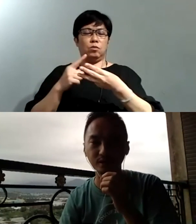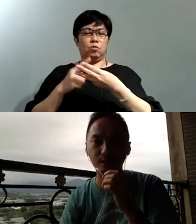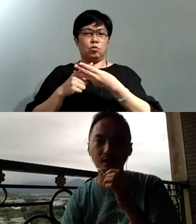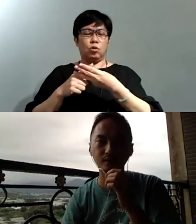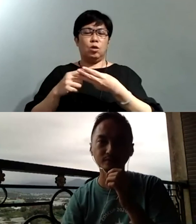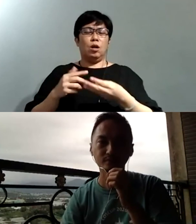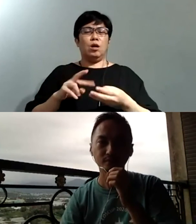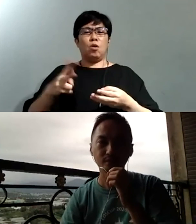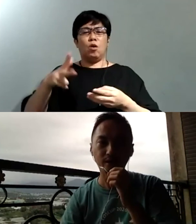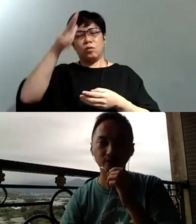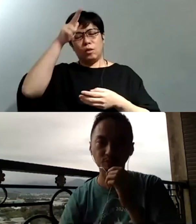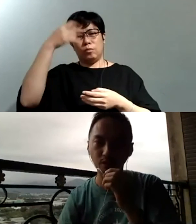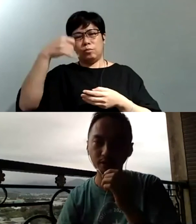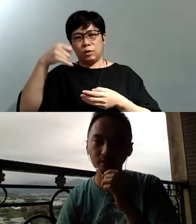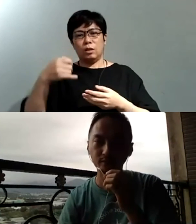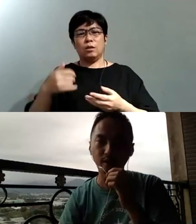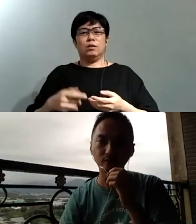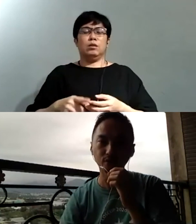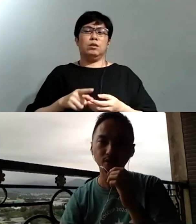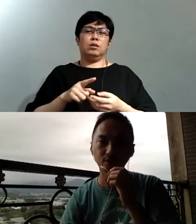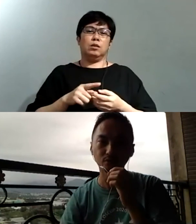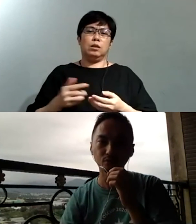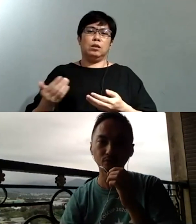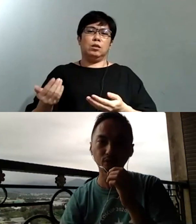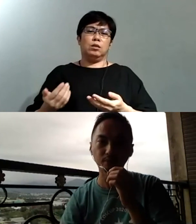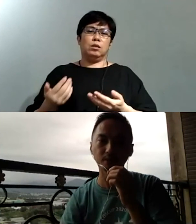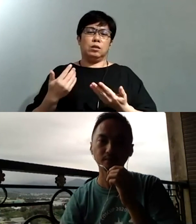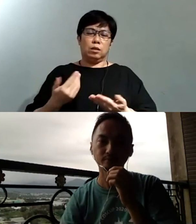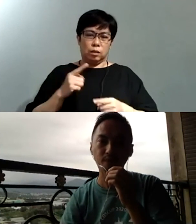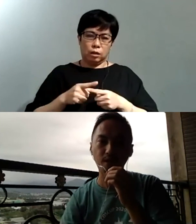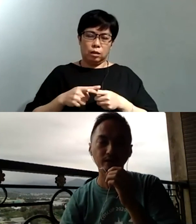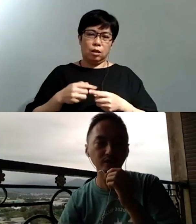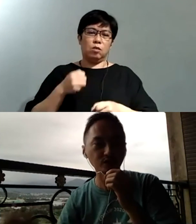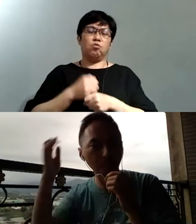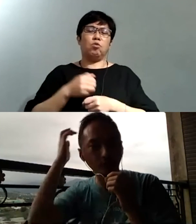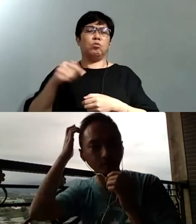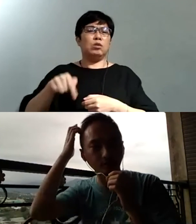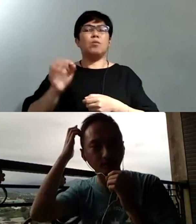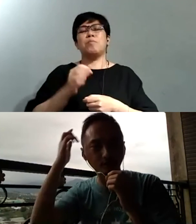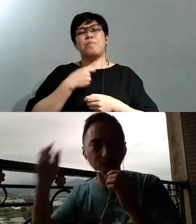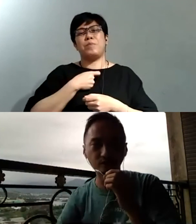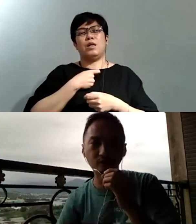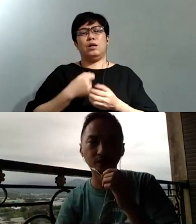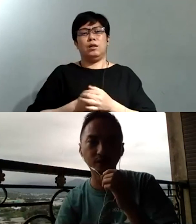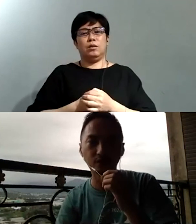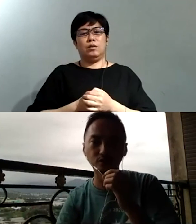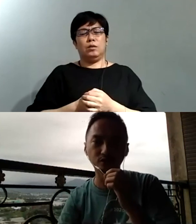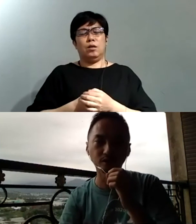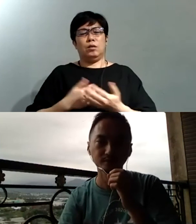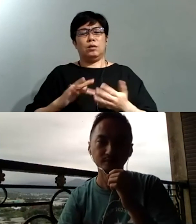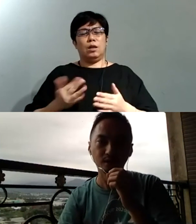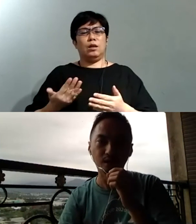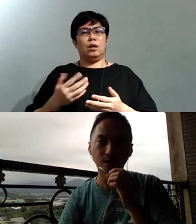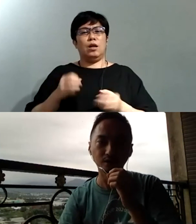not at this point, and but I think it's important not to give up and not to